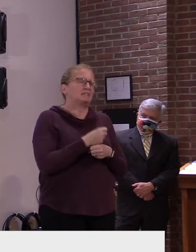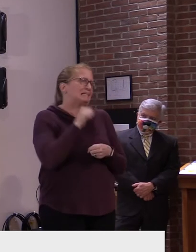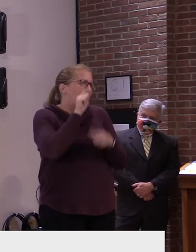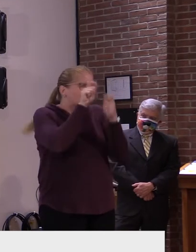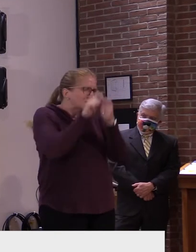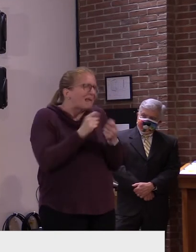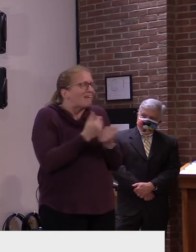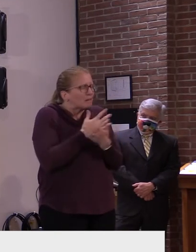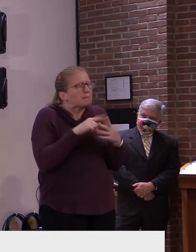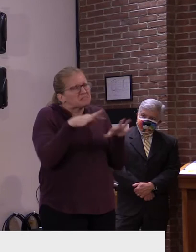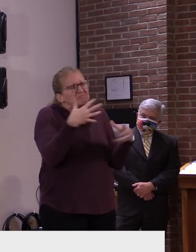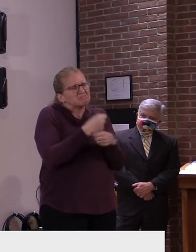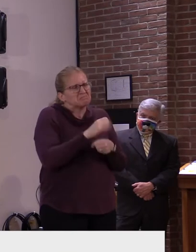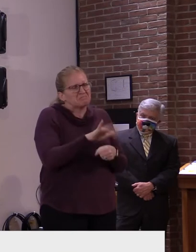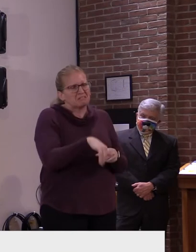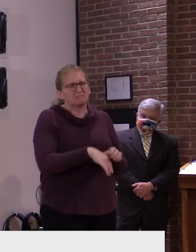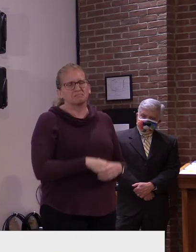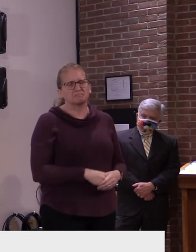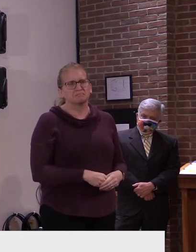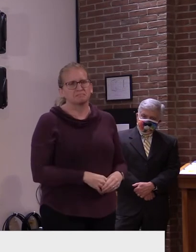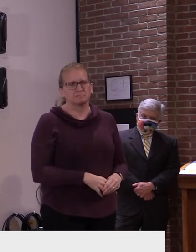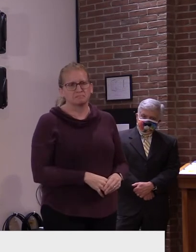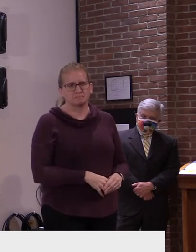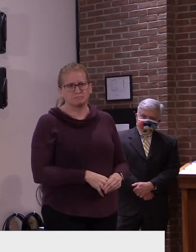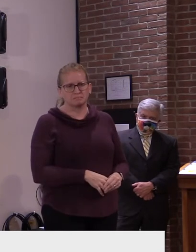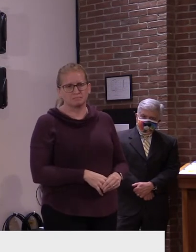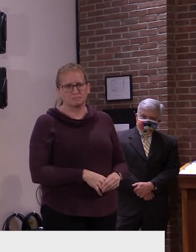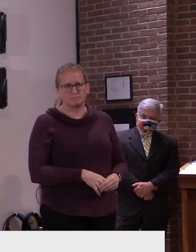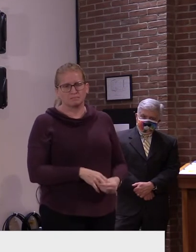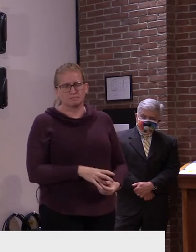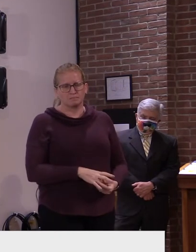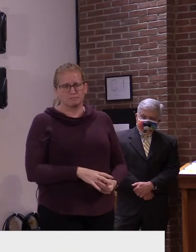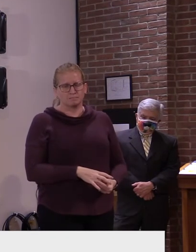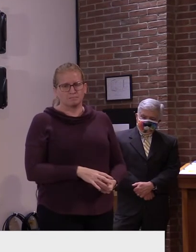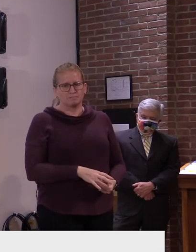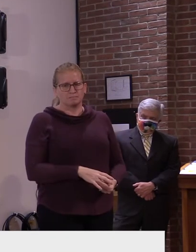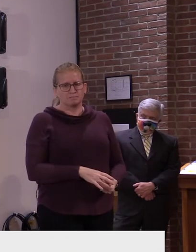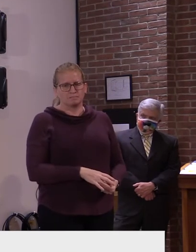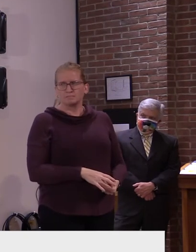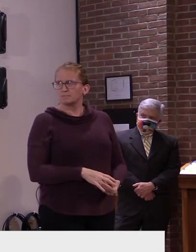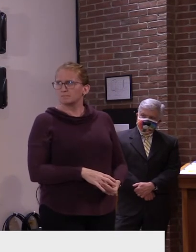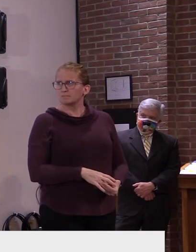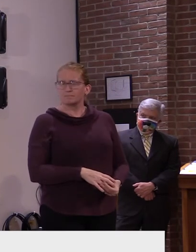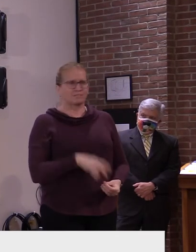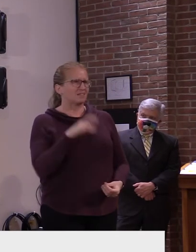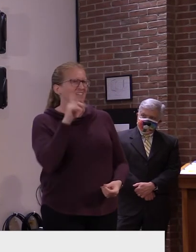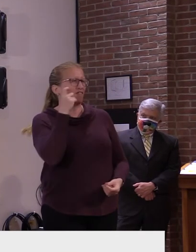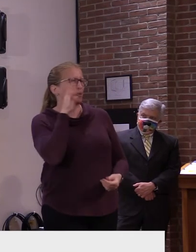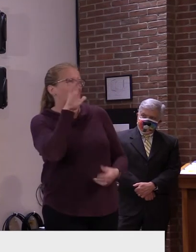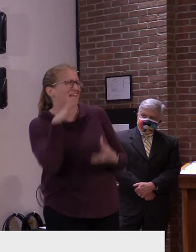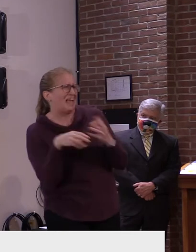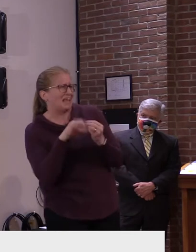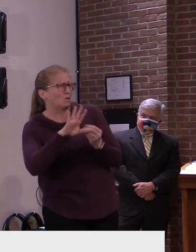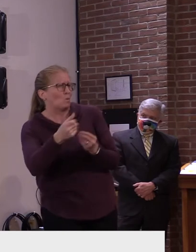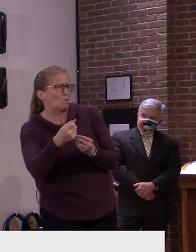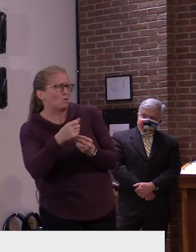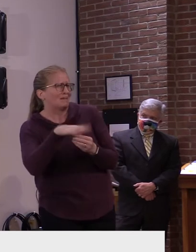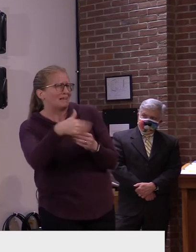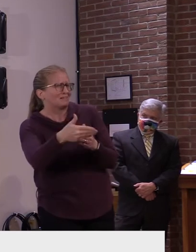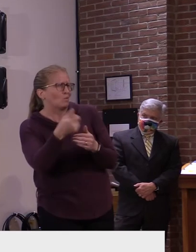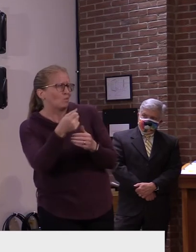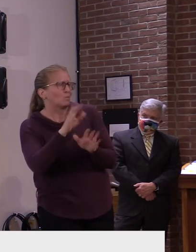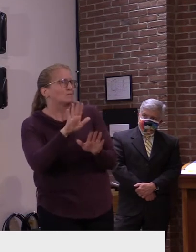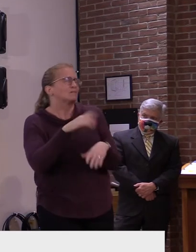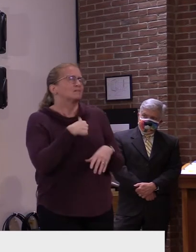okay thank you joe the barton chronicle joe one more thing i just want to